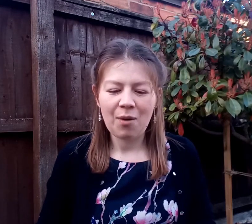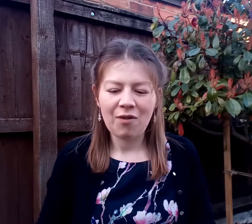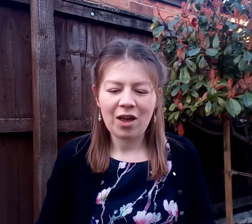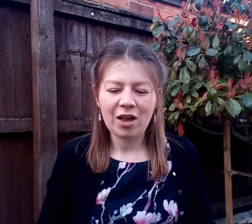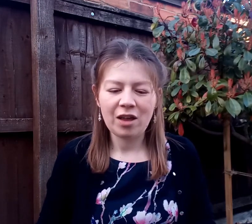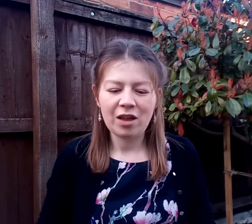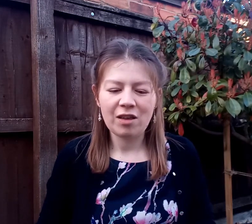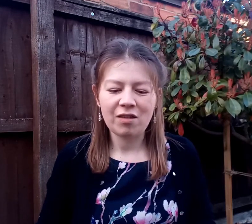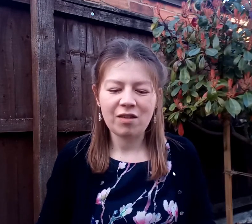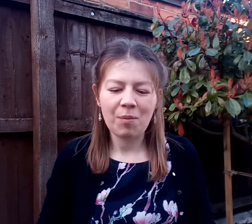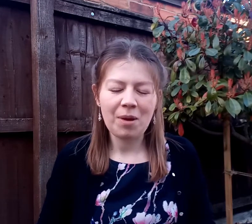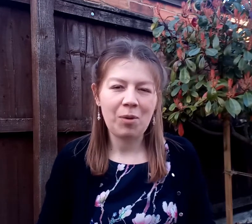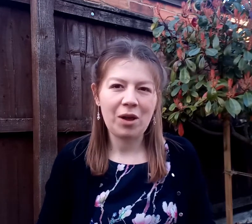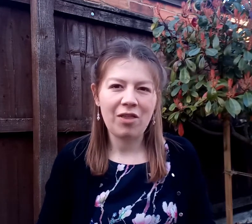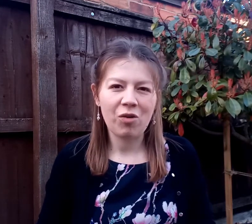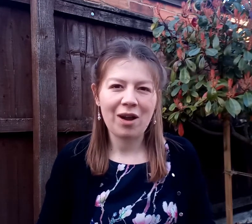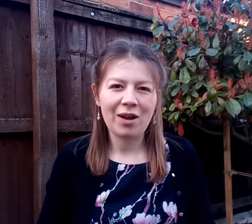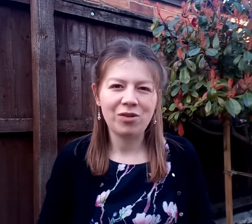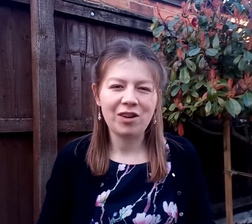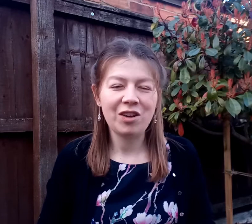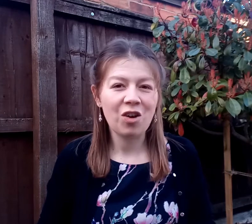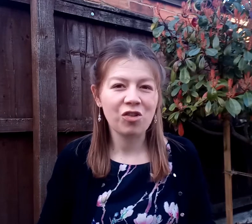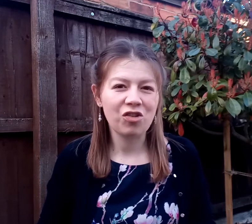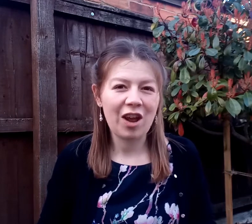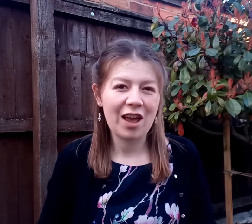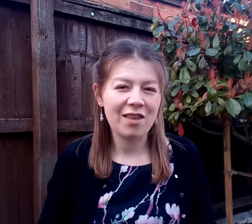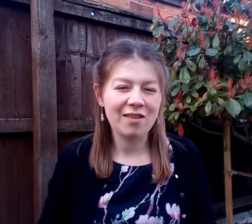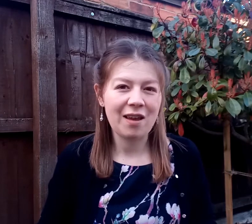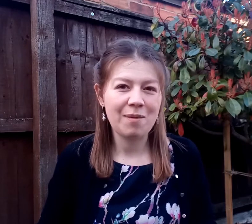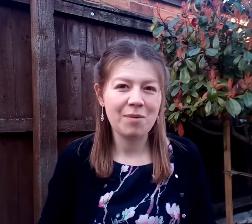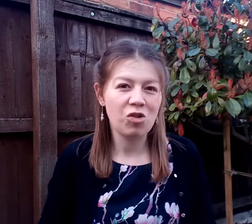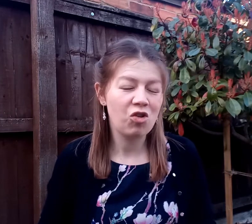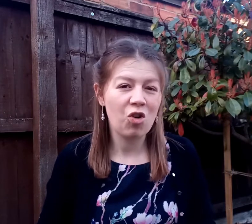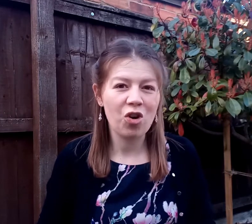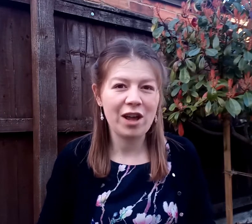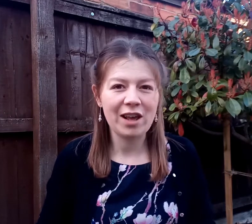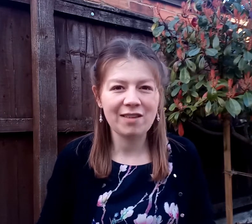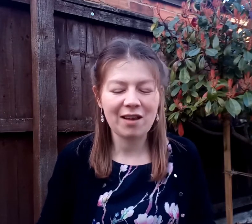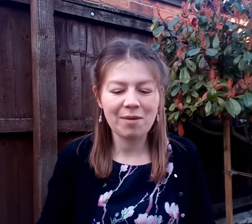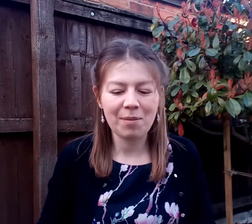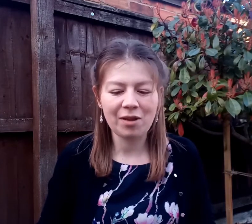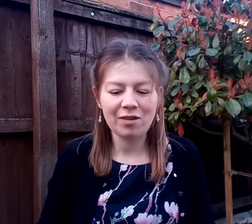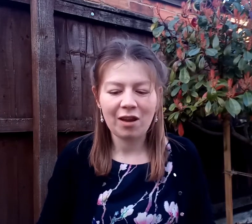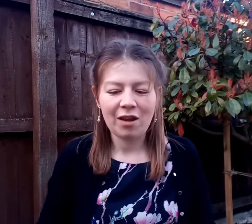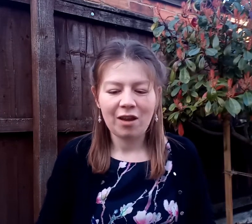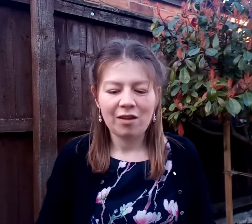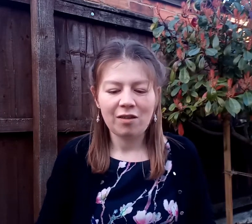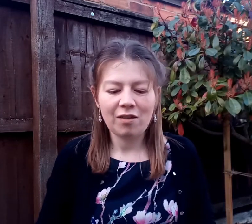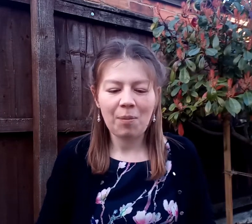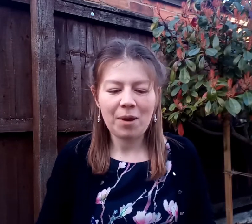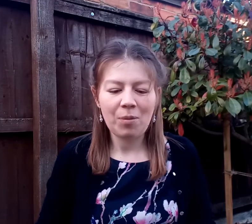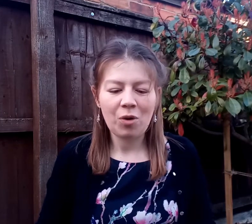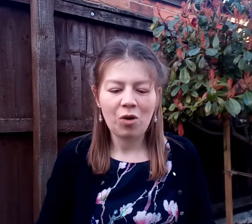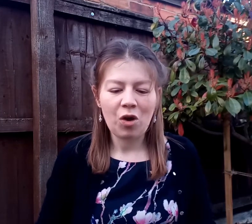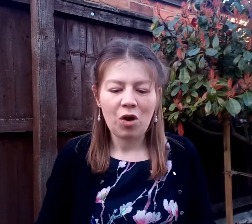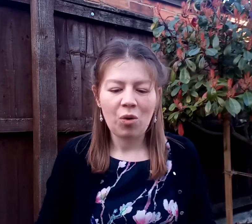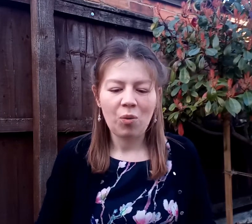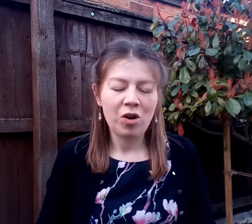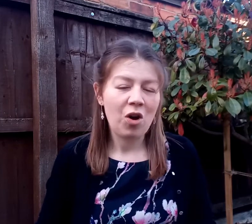However, some people in the crowd did not share the same joy and excitement. Some people were not